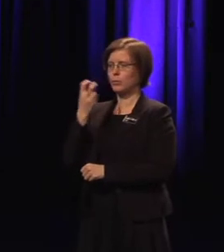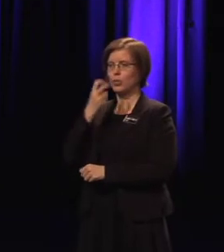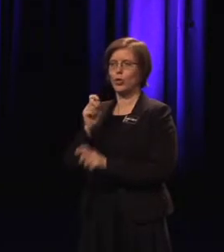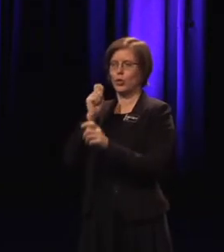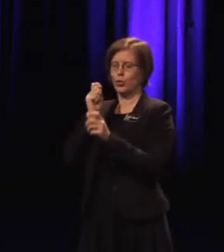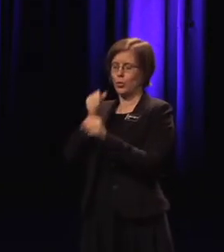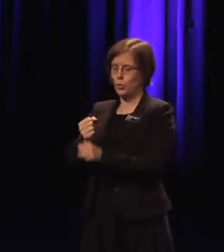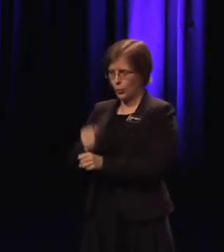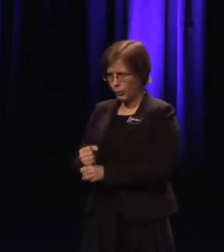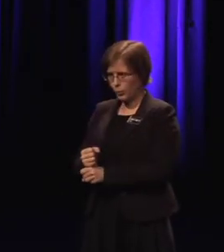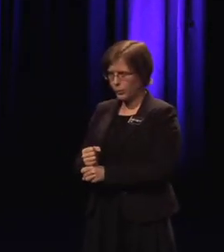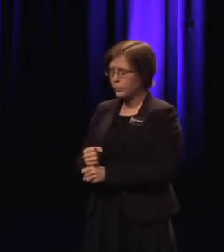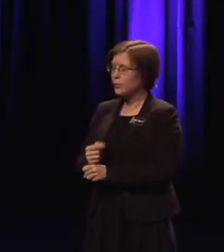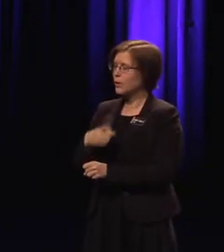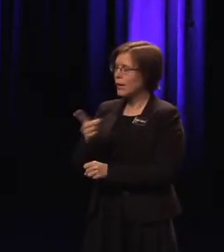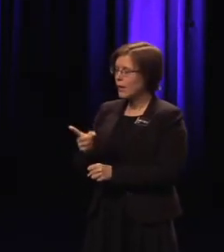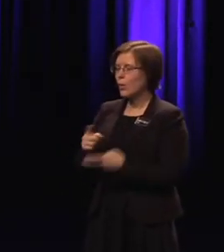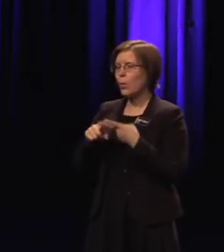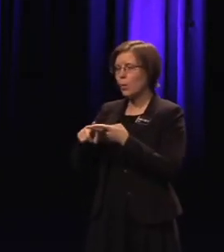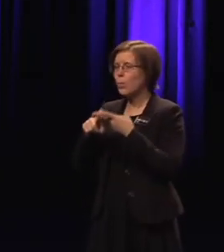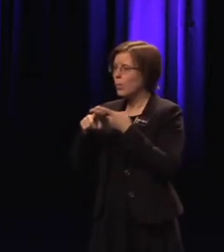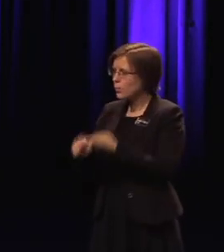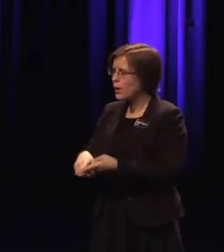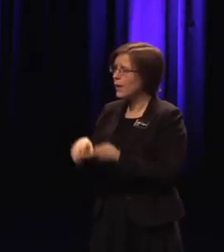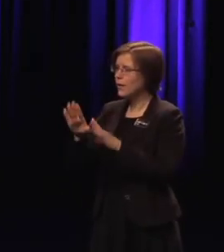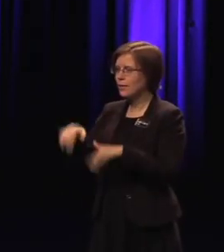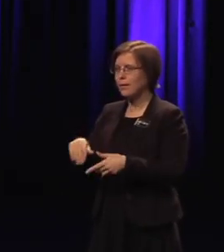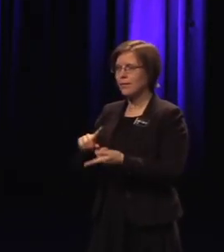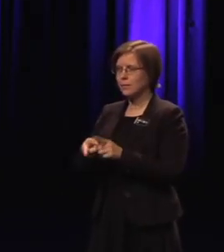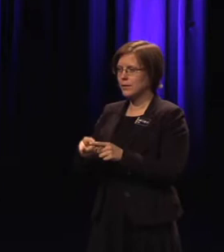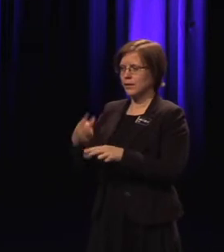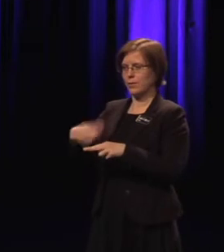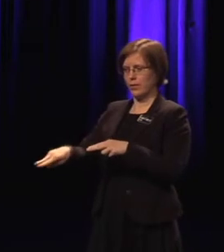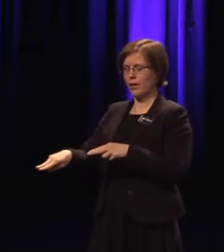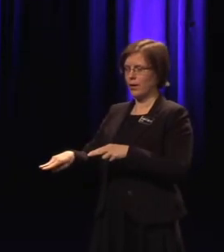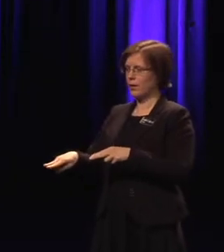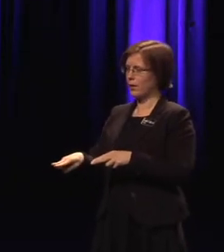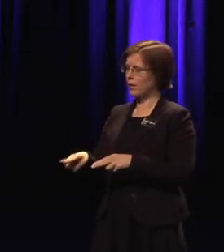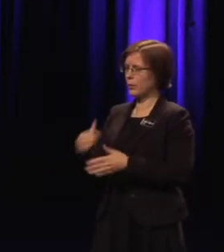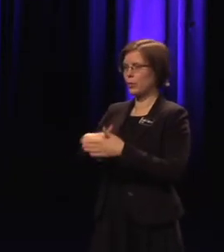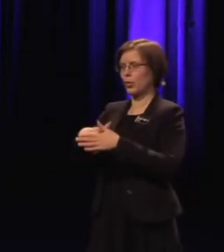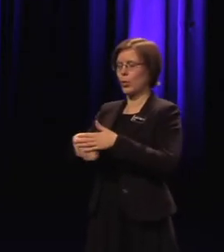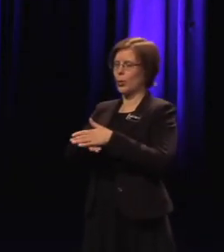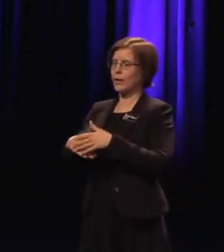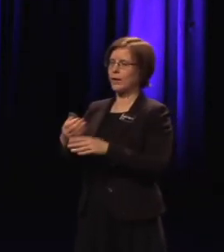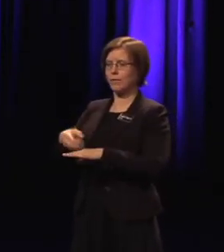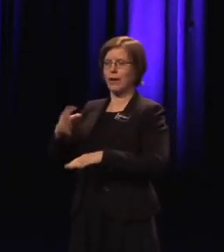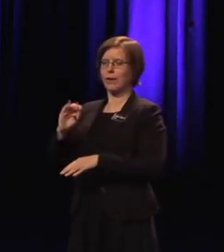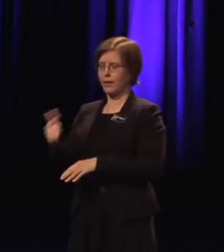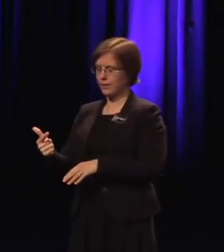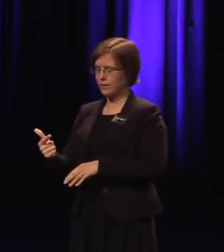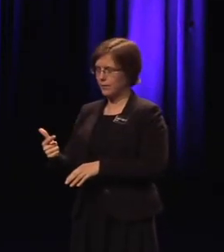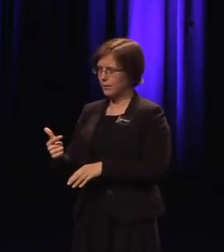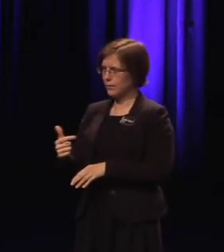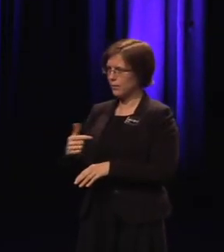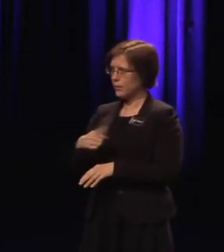who repeatedly denied the most basic elements of a life of dignity and set